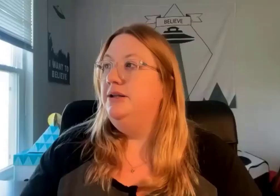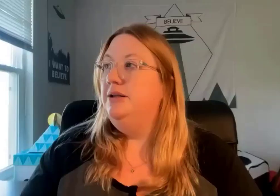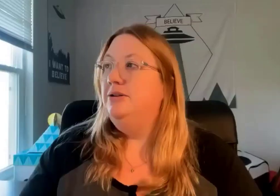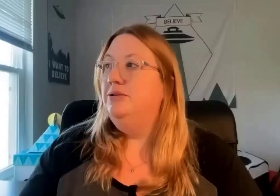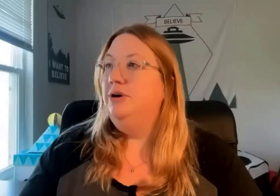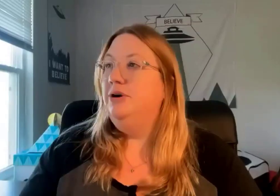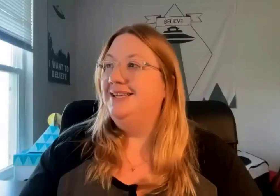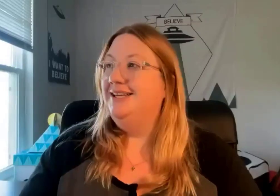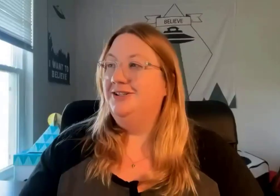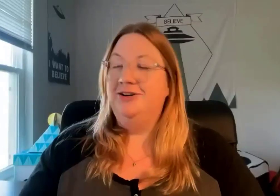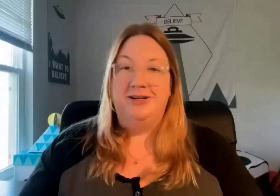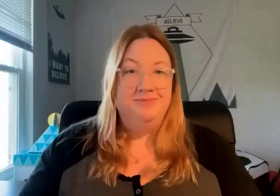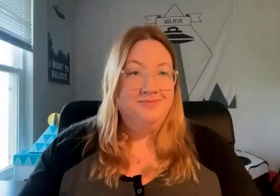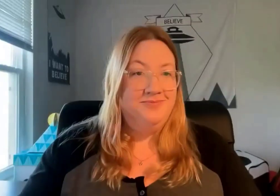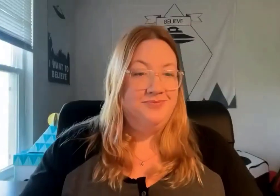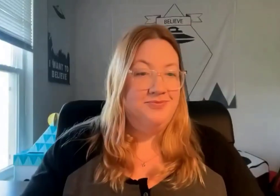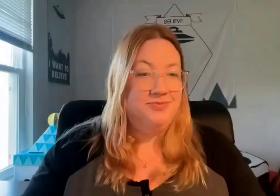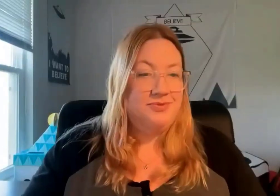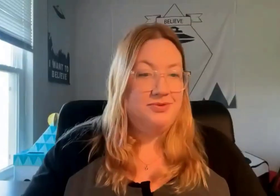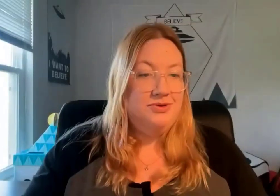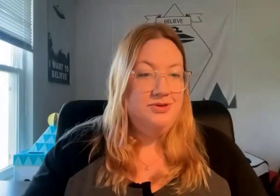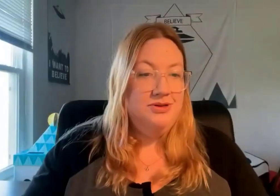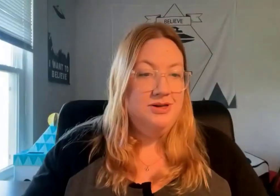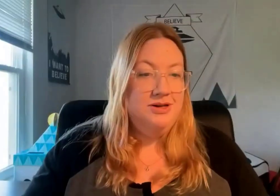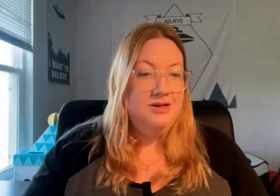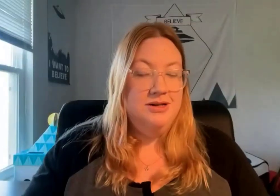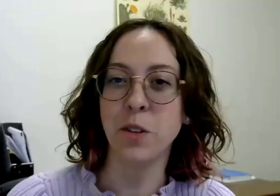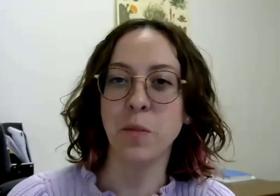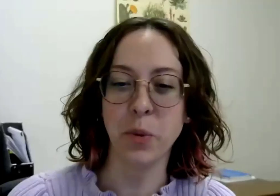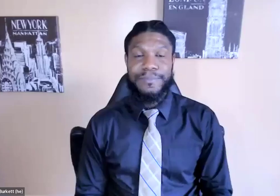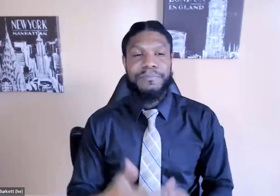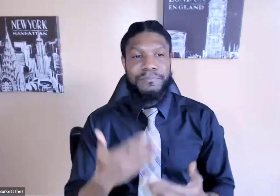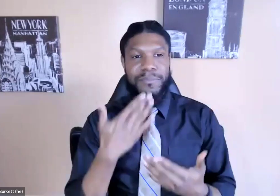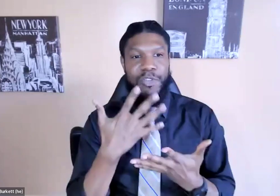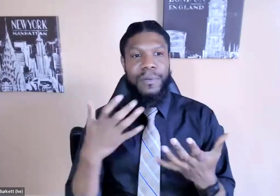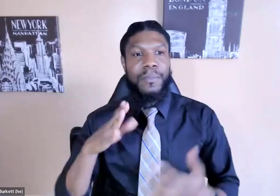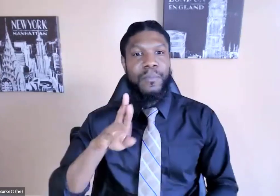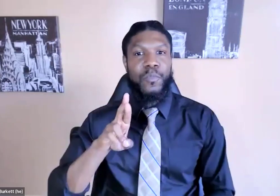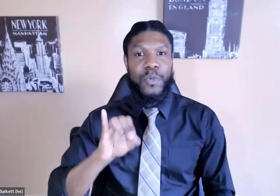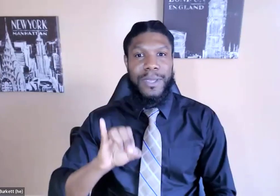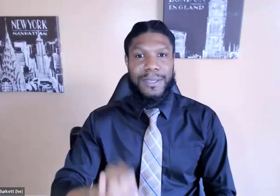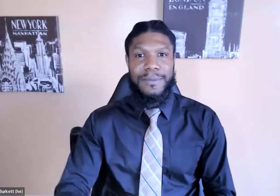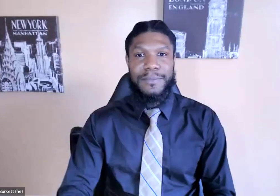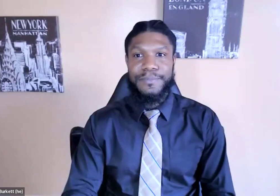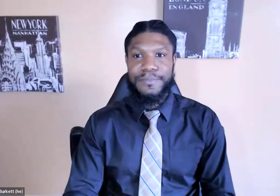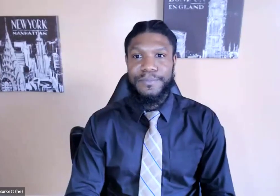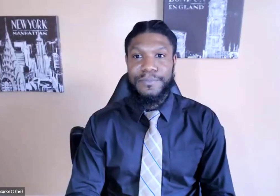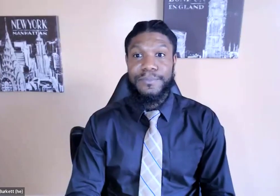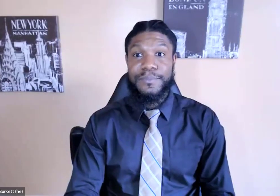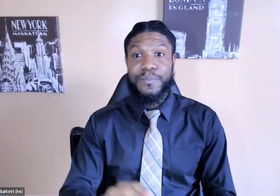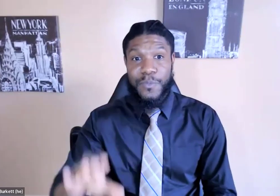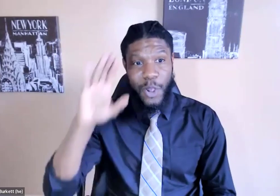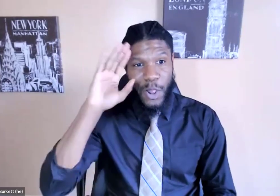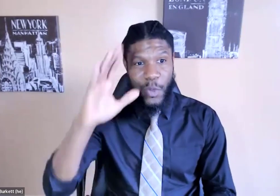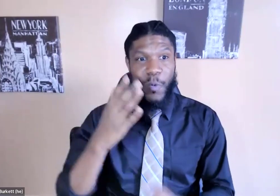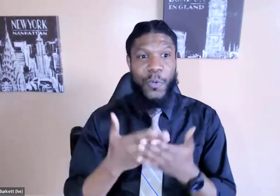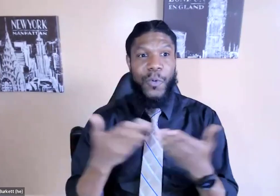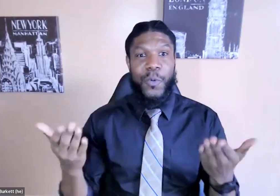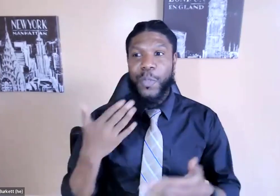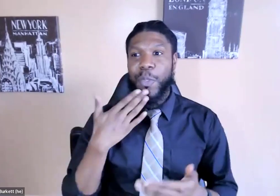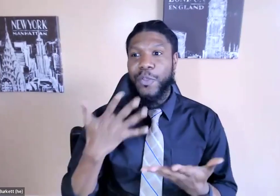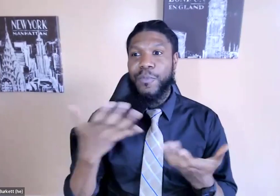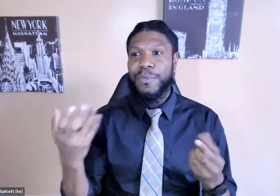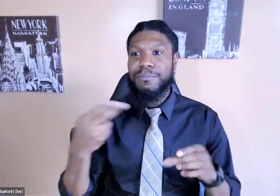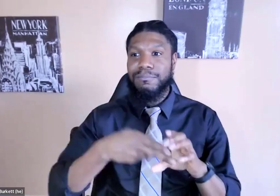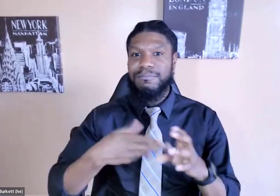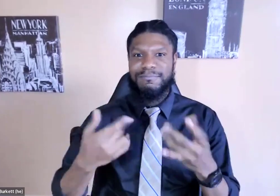Laura. Laura, please get us started. Thank you so much, Brie. Hello, everyone, and thank you for